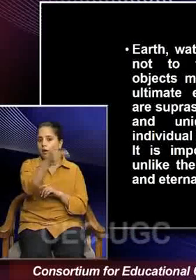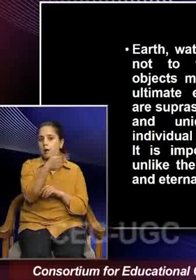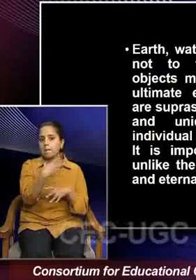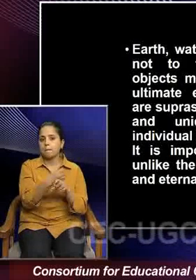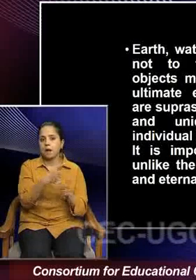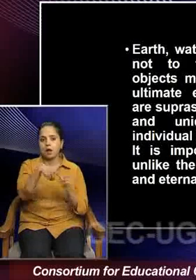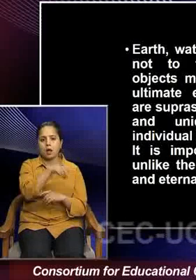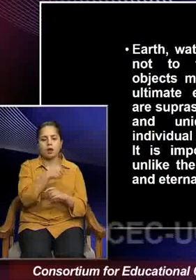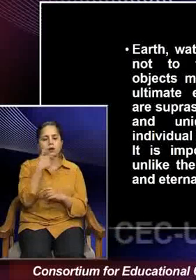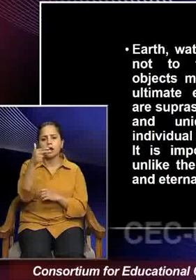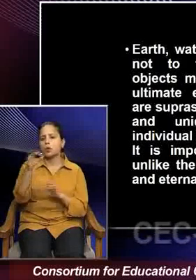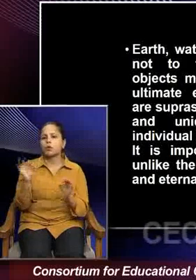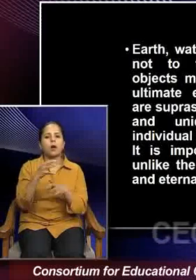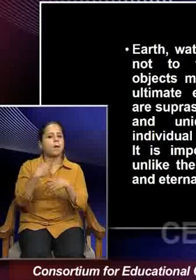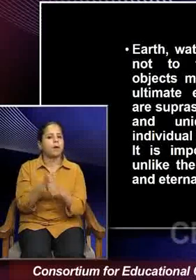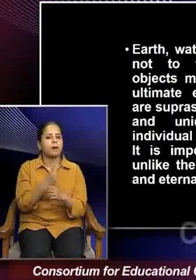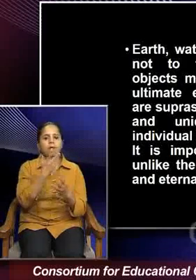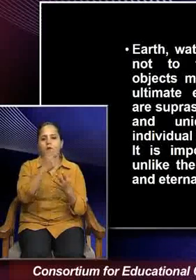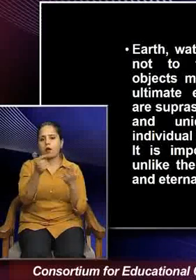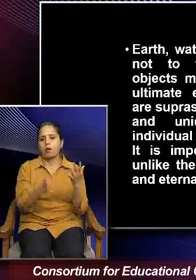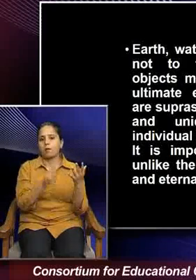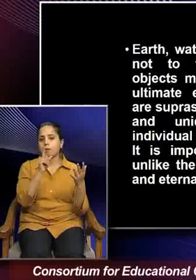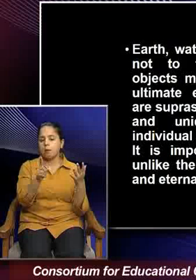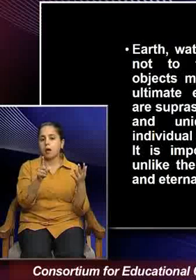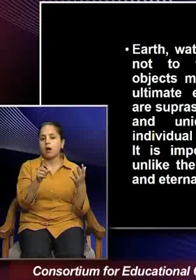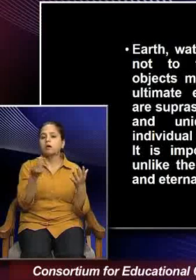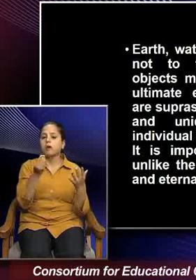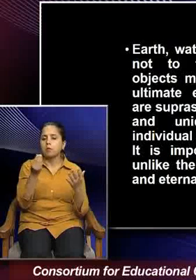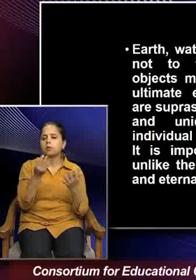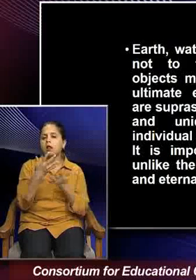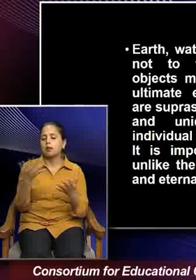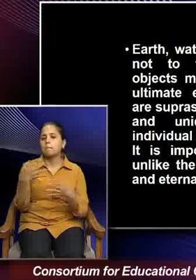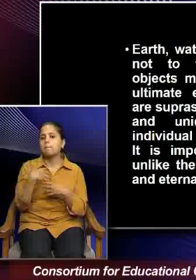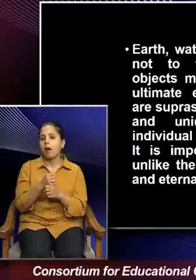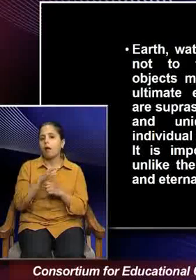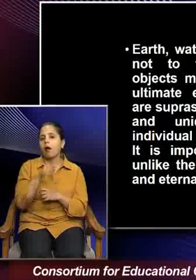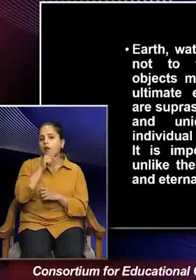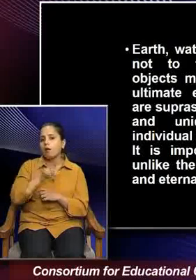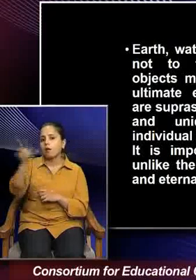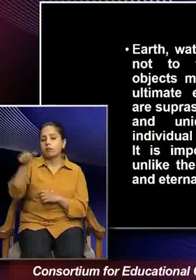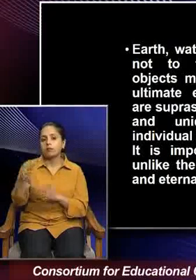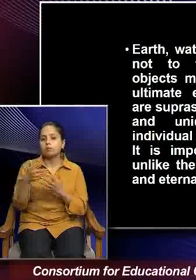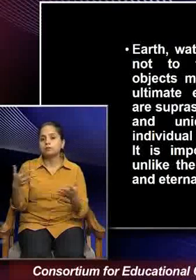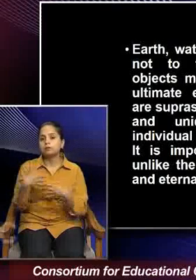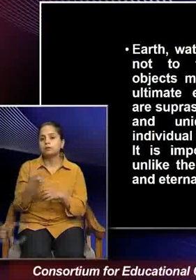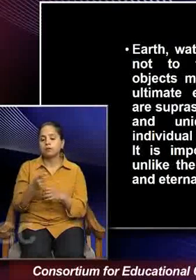them, but to the ultimate elements. And